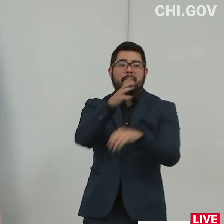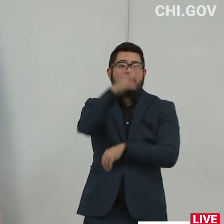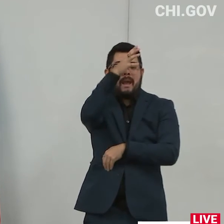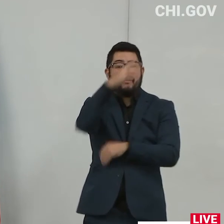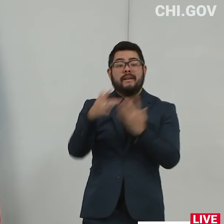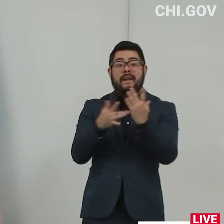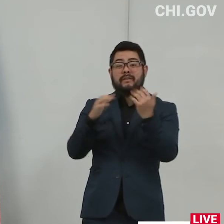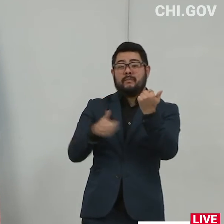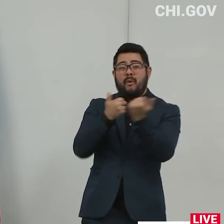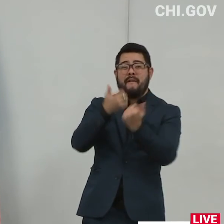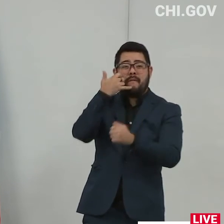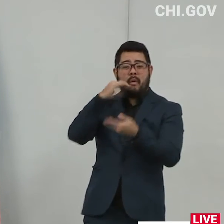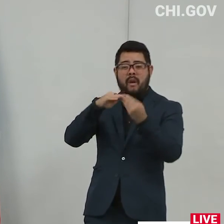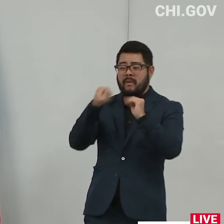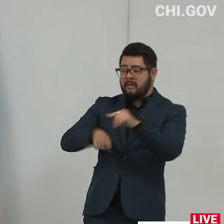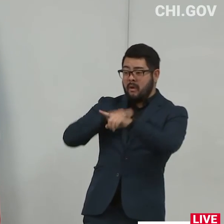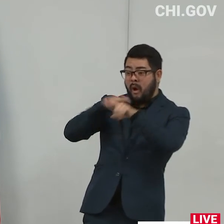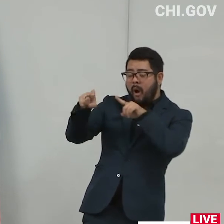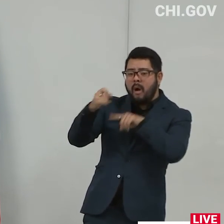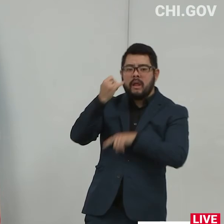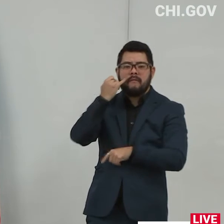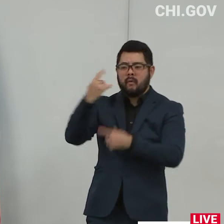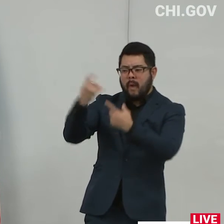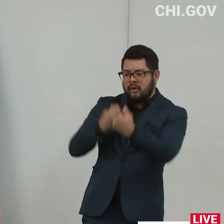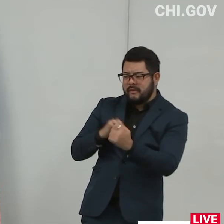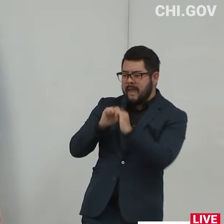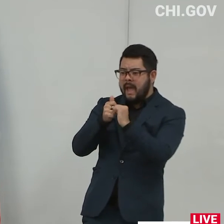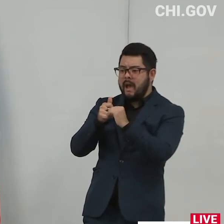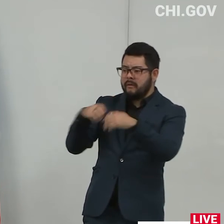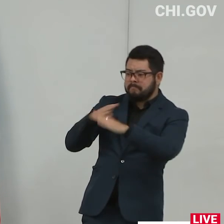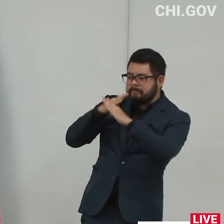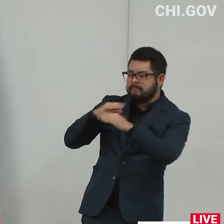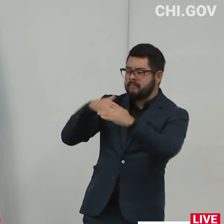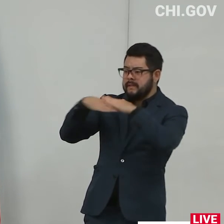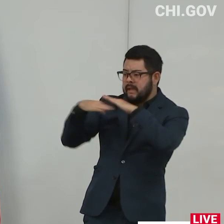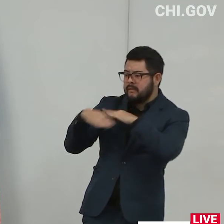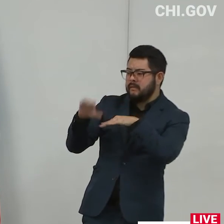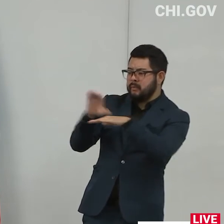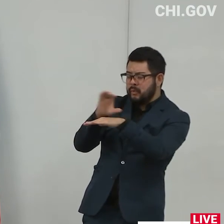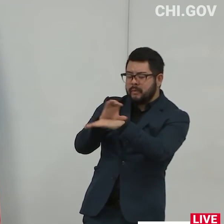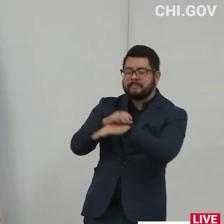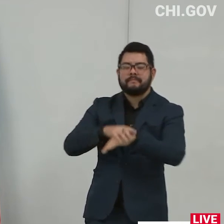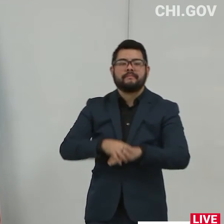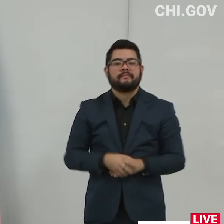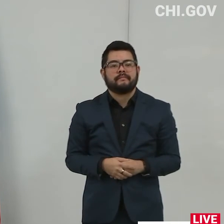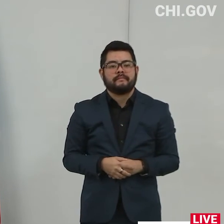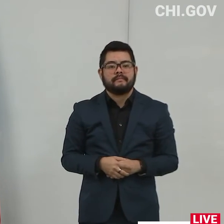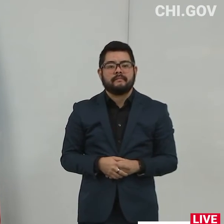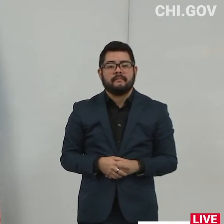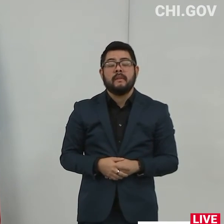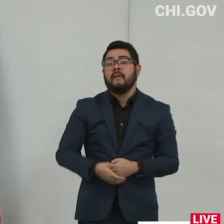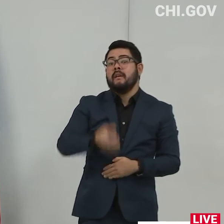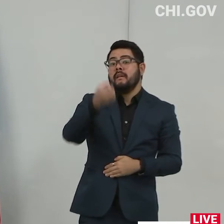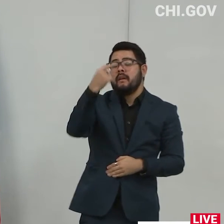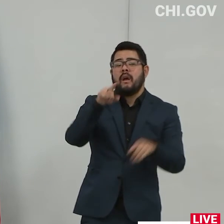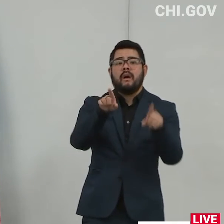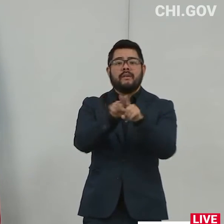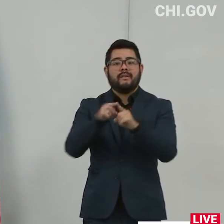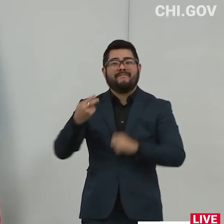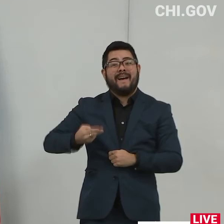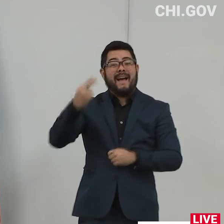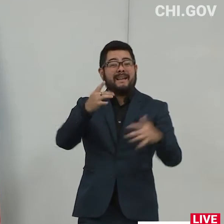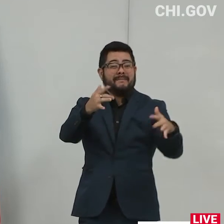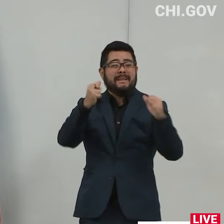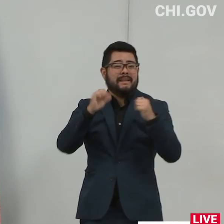hotline. Please contact that hotline if you have any barriers to getting access to a device. We also want to make sure that high-speed internet